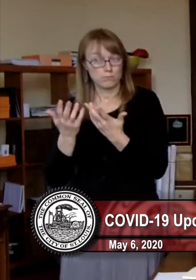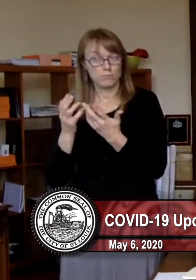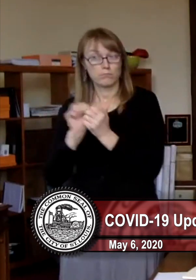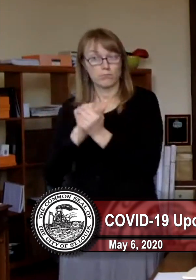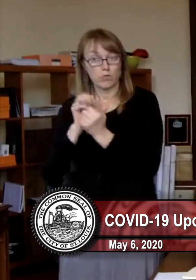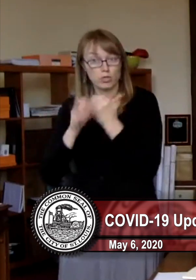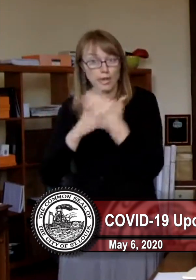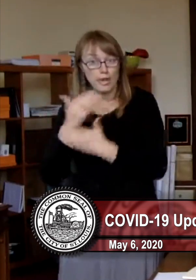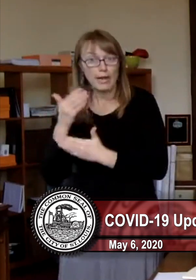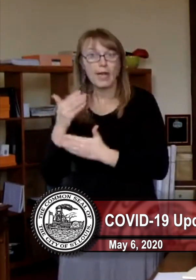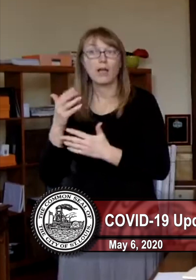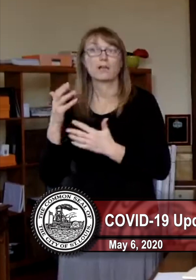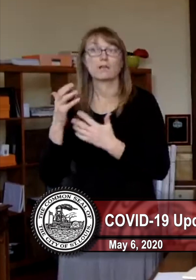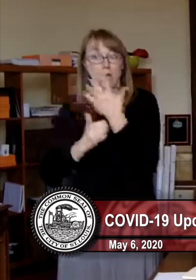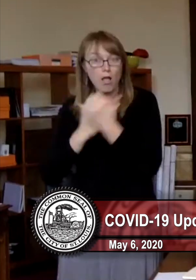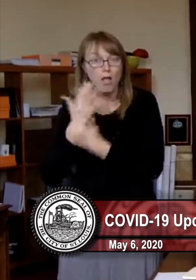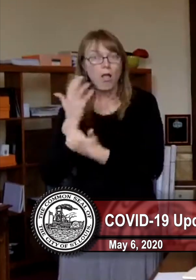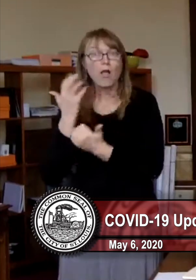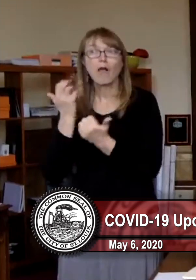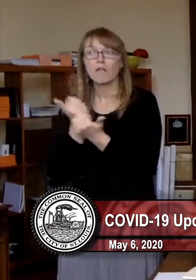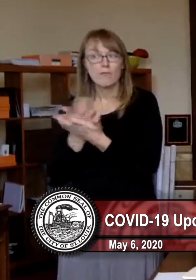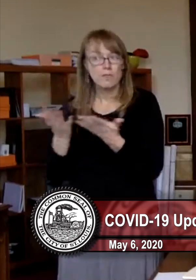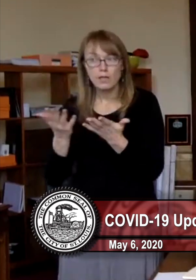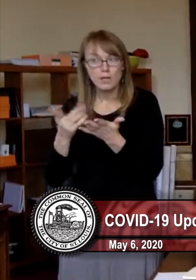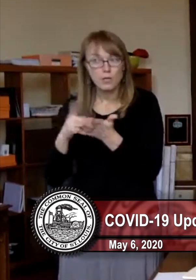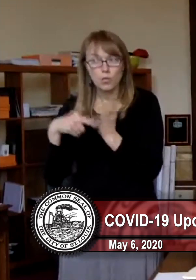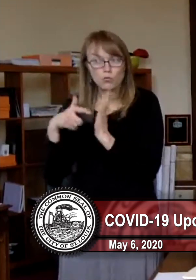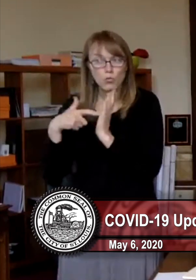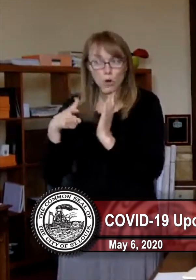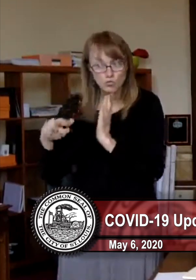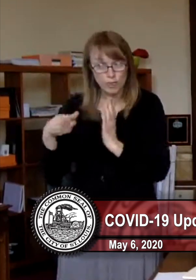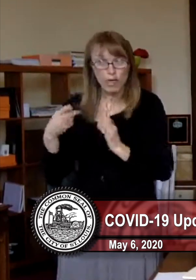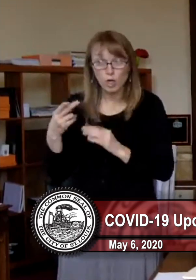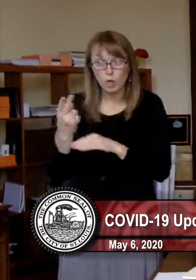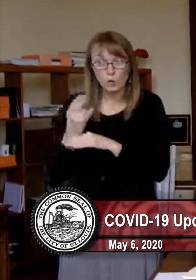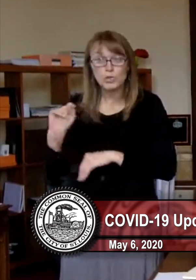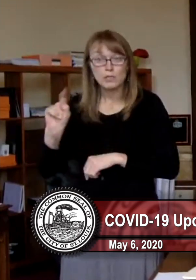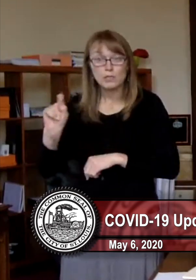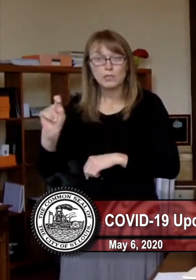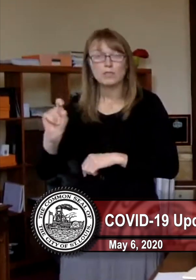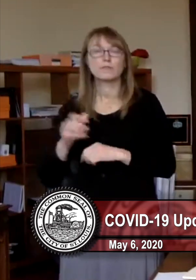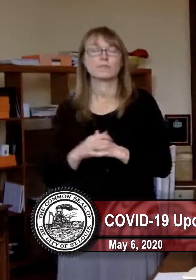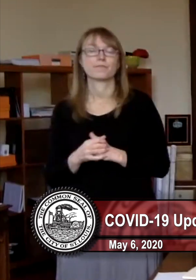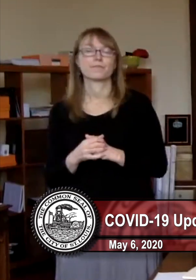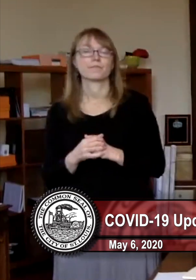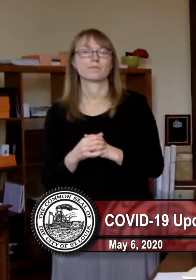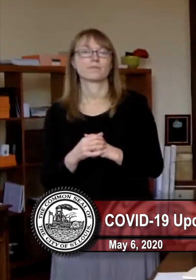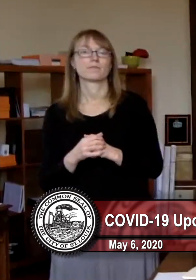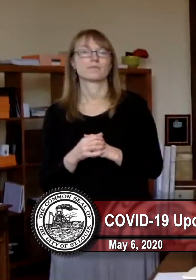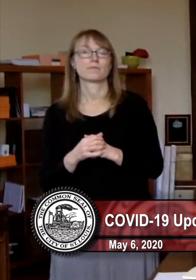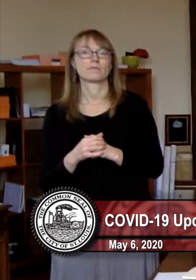as we're talking about it right now, the requirement will be that those people serving the public,